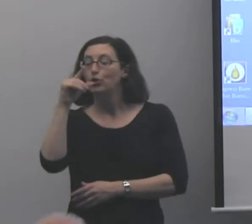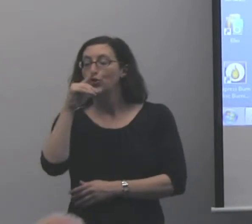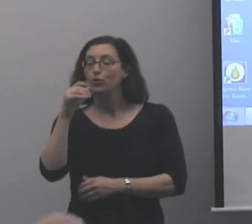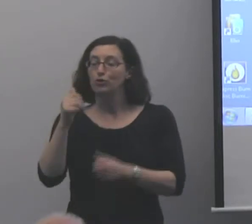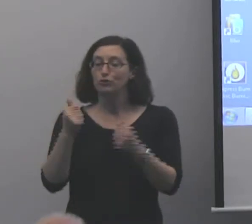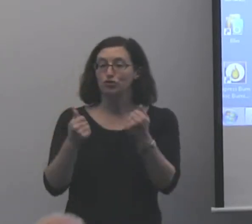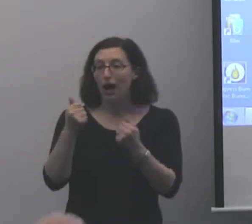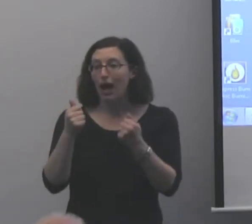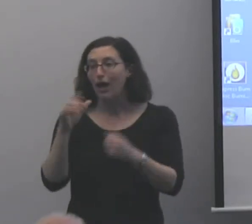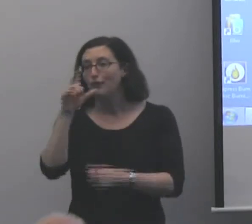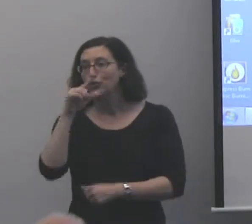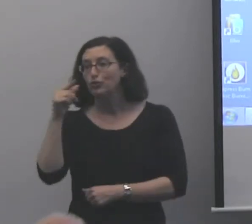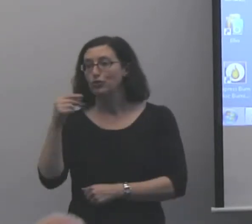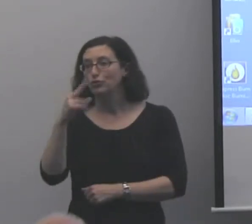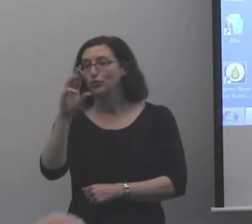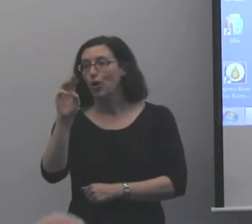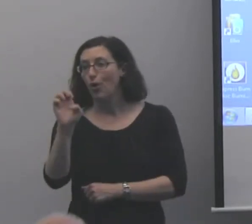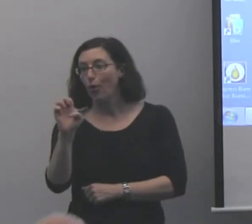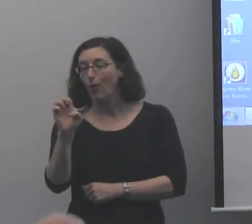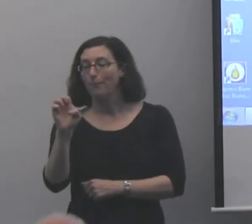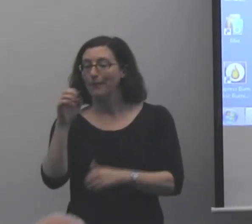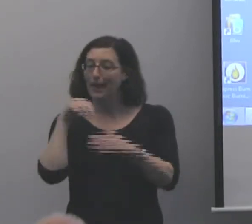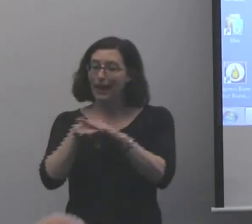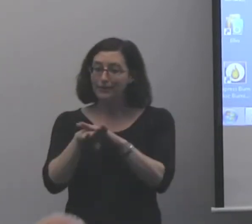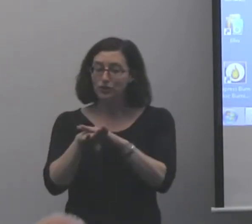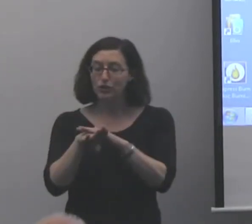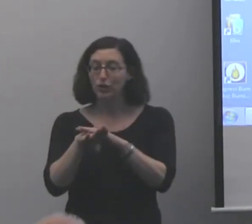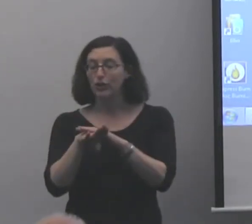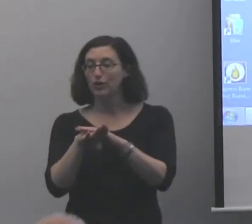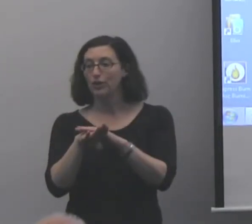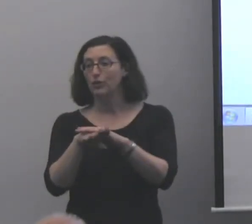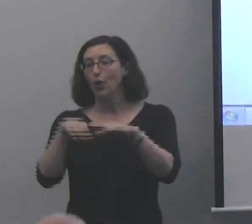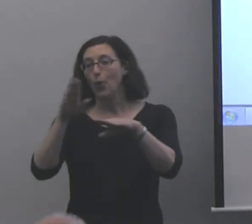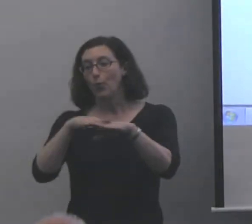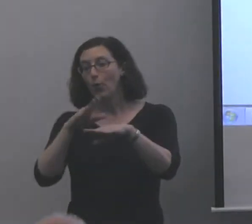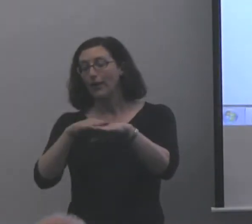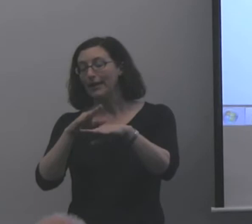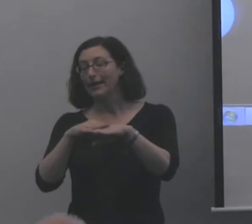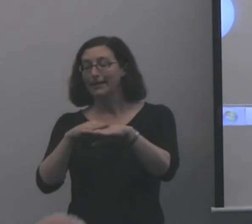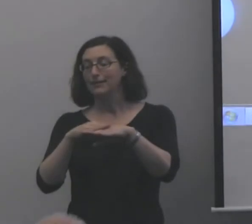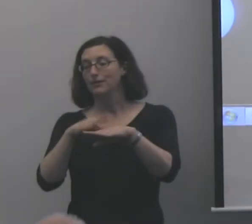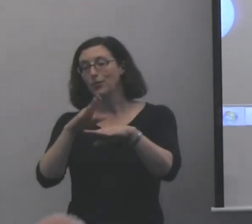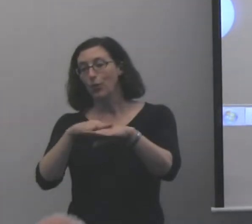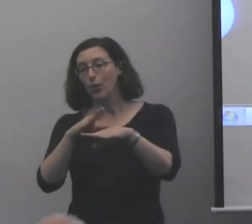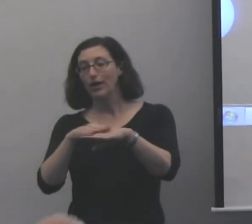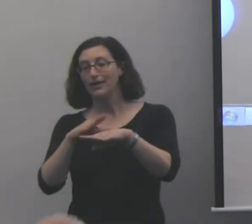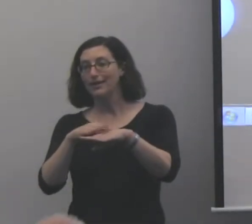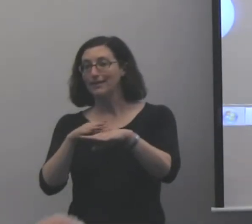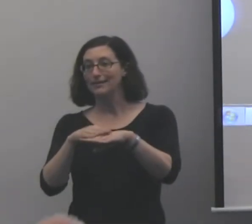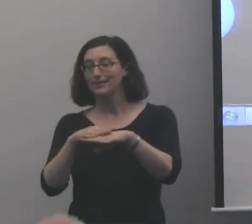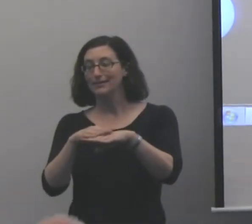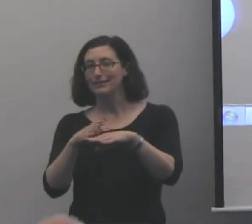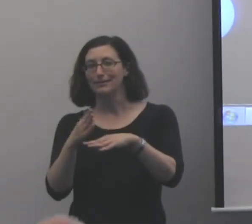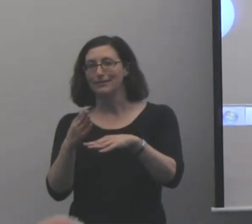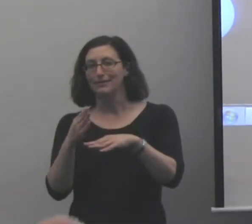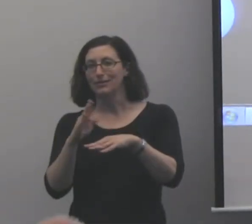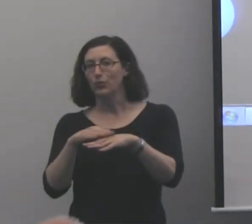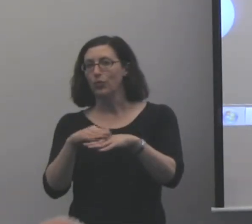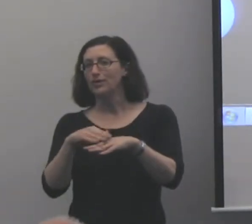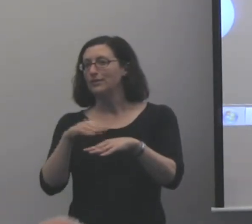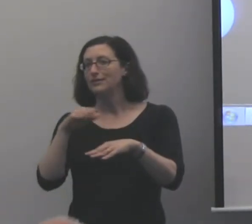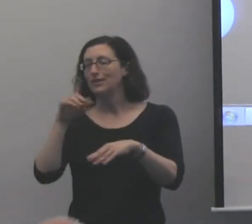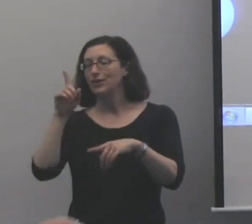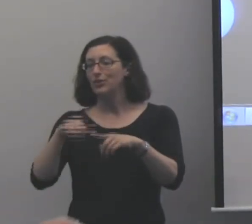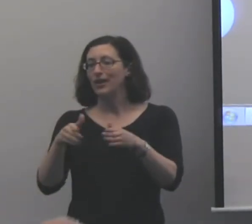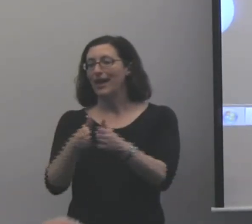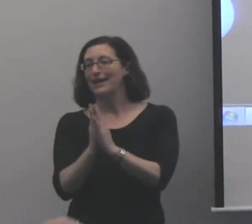Chrome. Enter. Let's do this. Alert warning. Google Chrome. Alert warning. Tab. Don't ask again but a shift